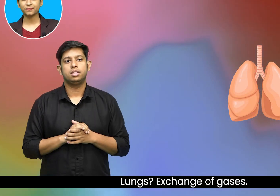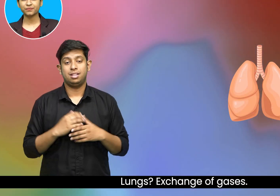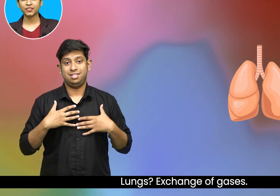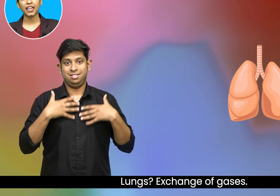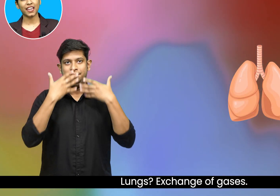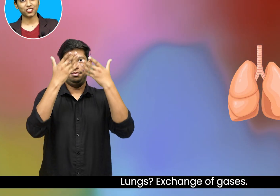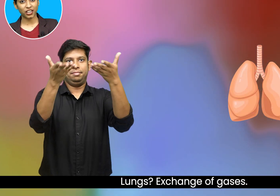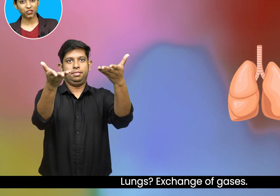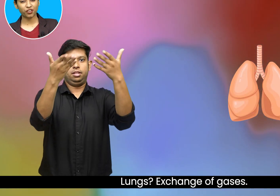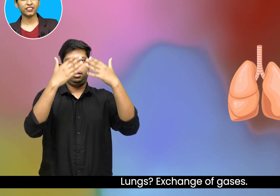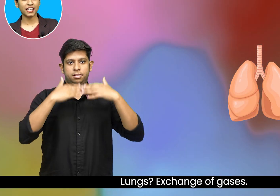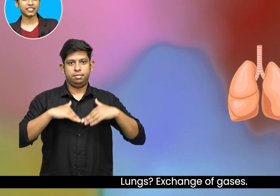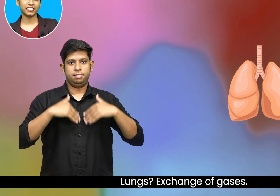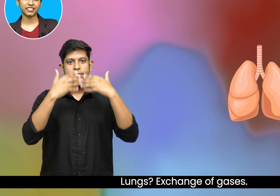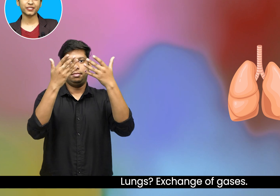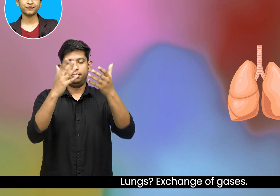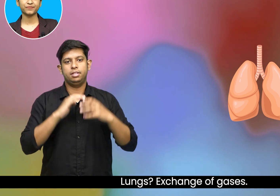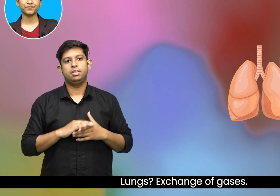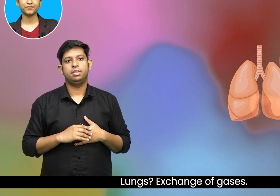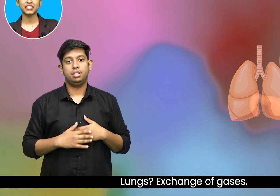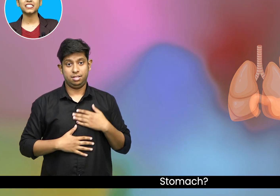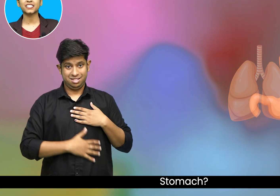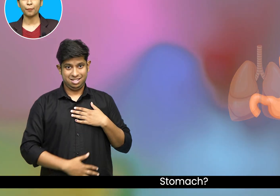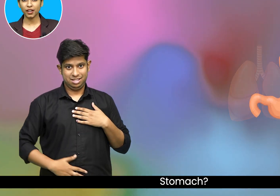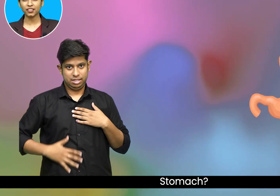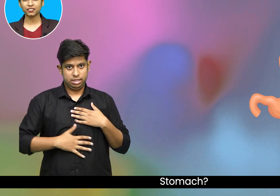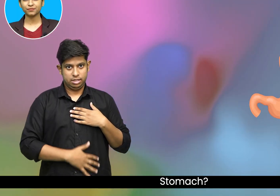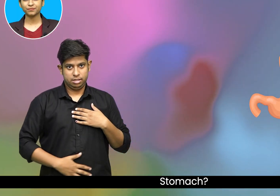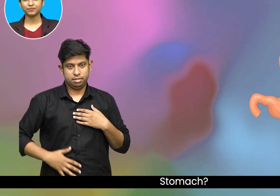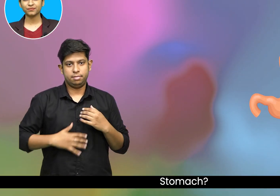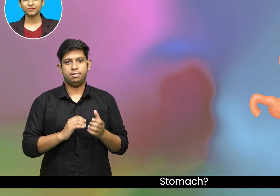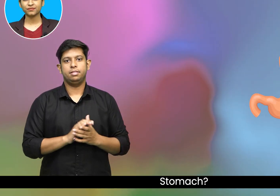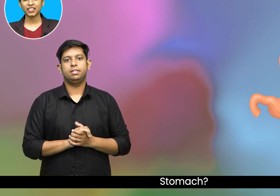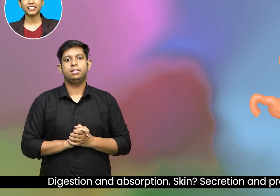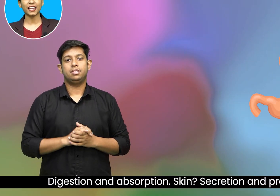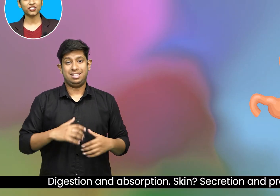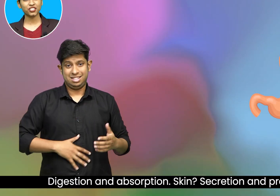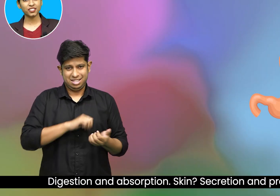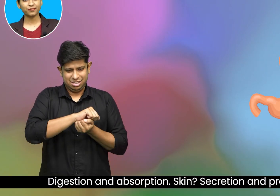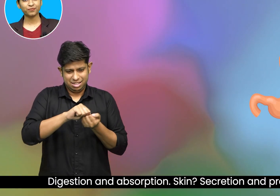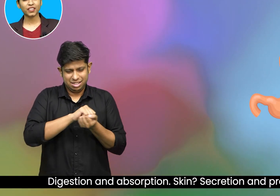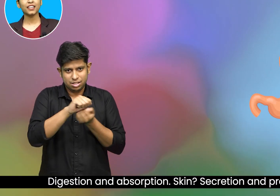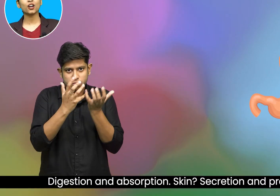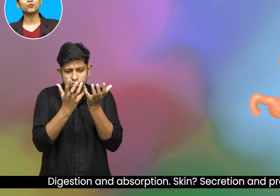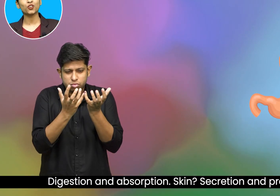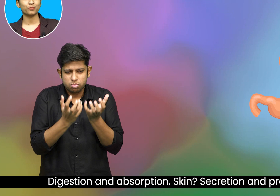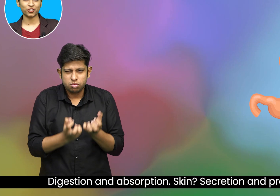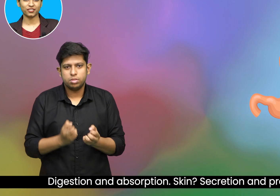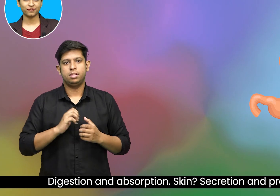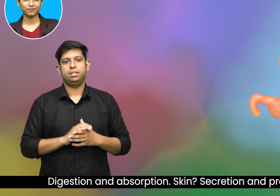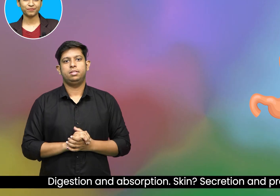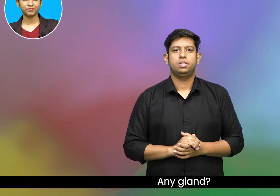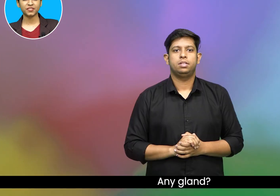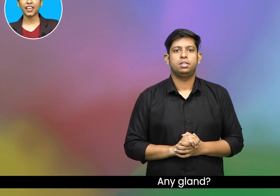Lungs, exchange of gases. Stomach, digestion and